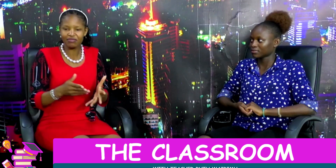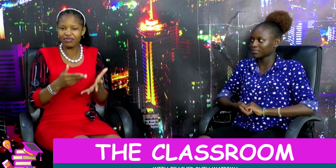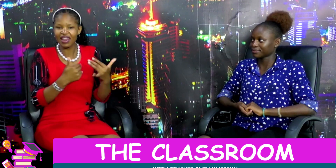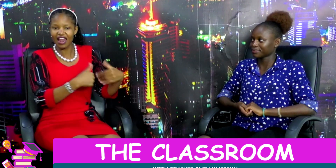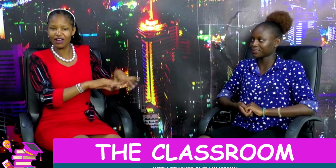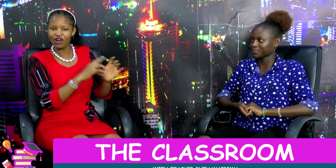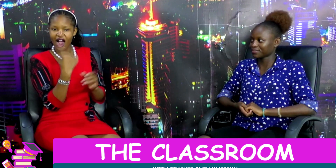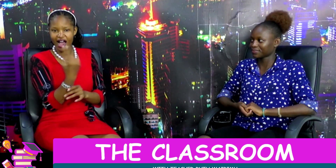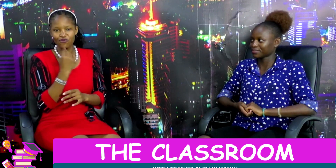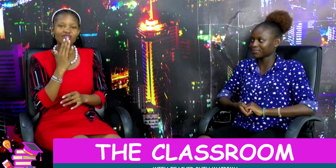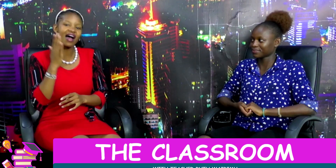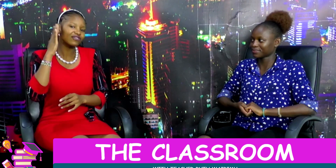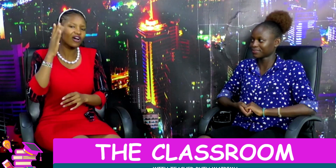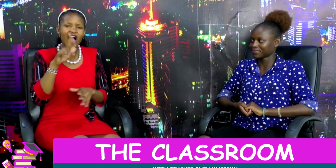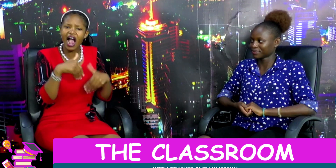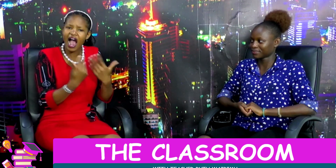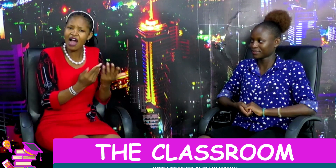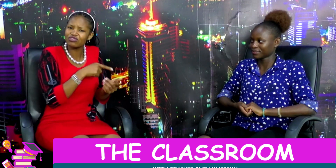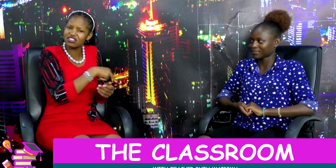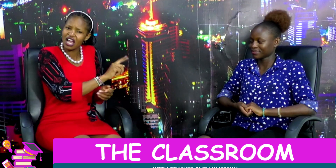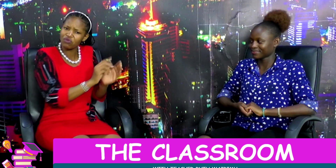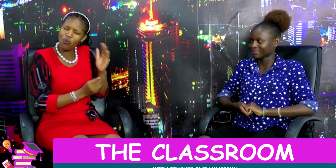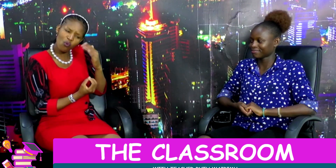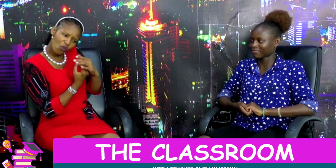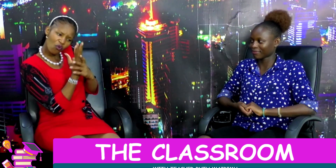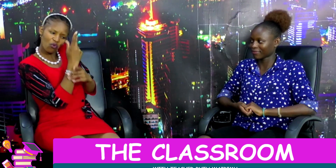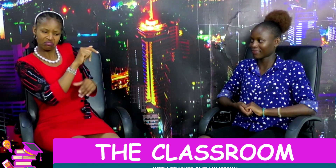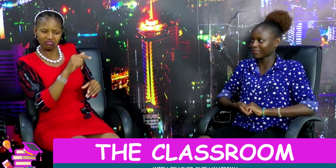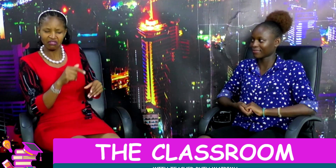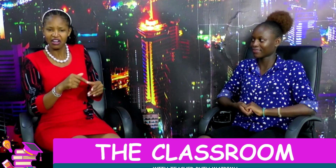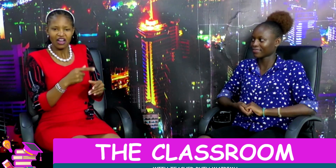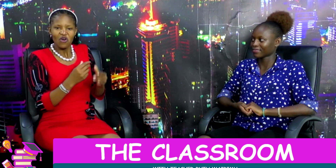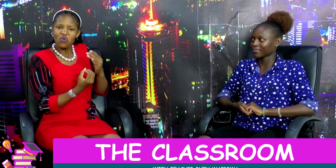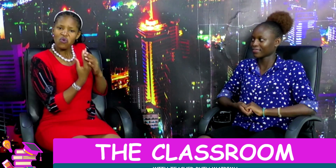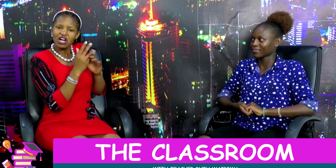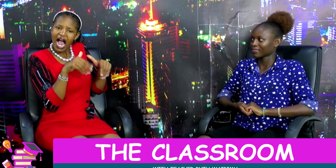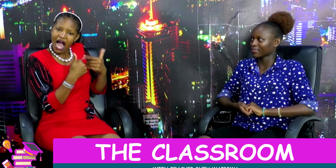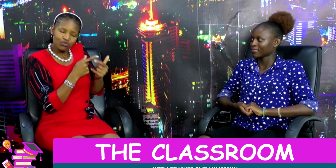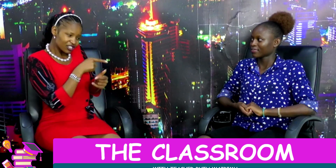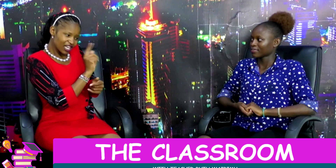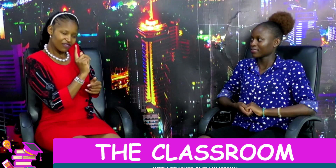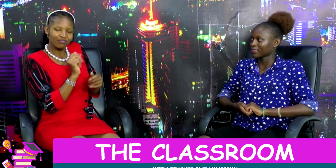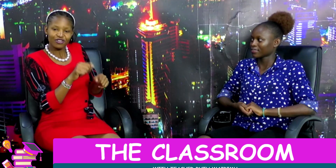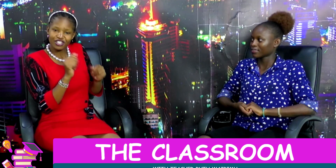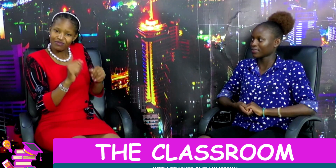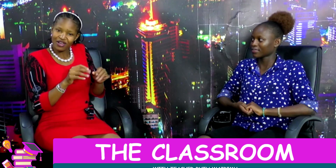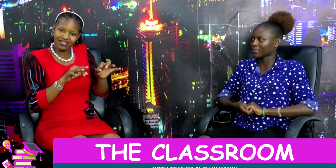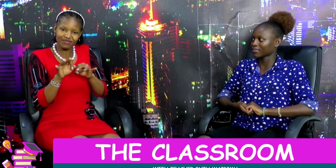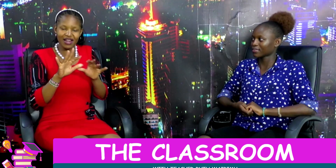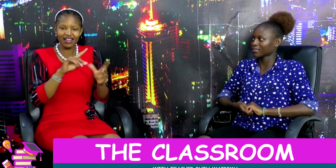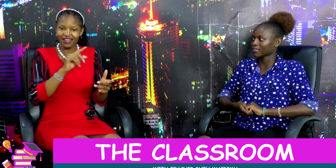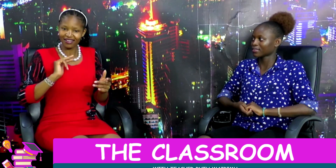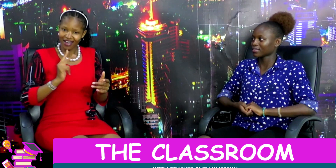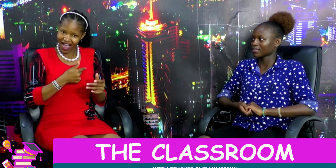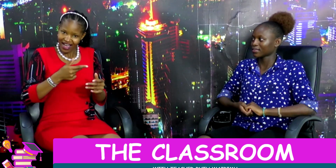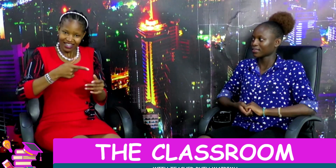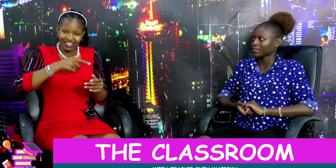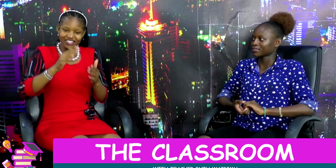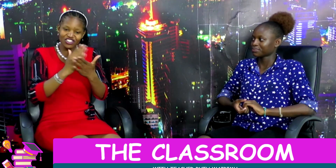people. How do you even get to interact with them? How has that been growing up? Please tell us how